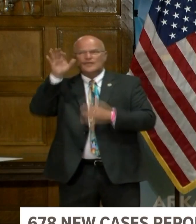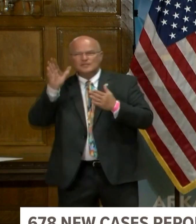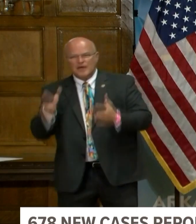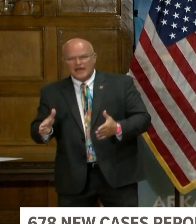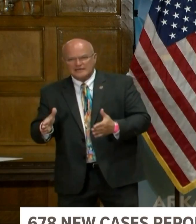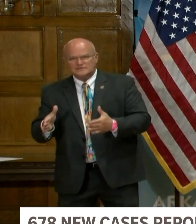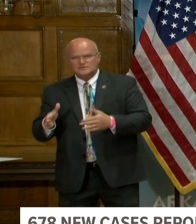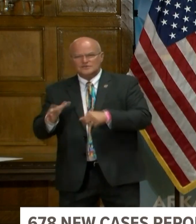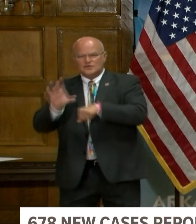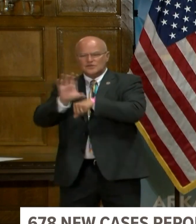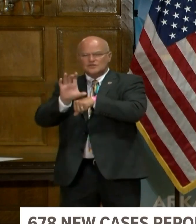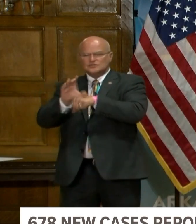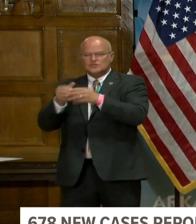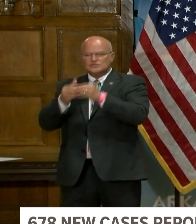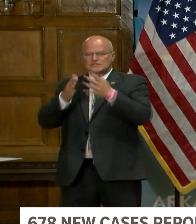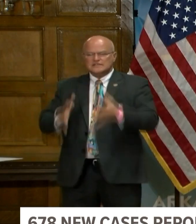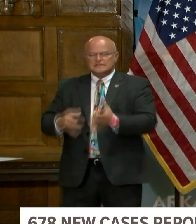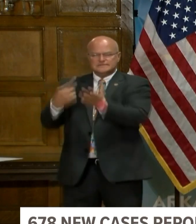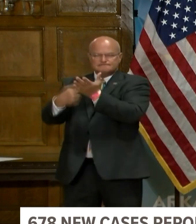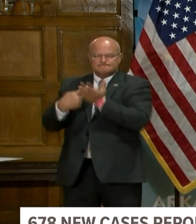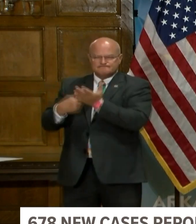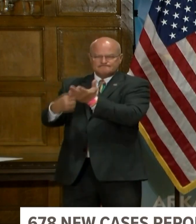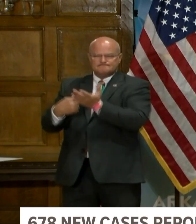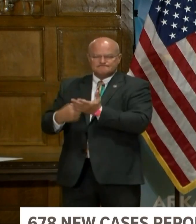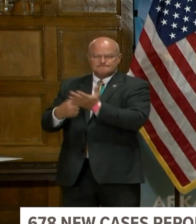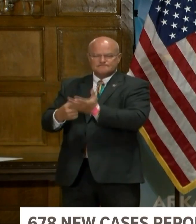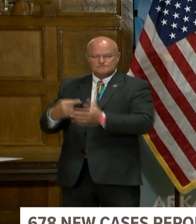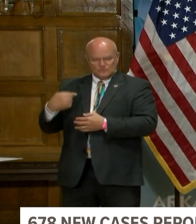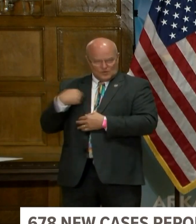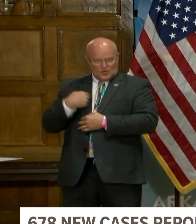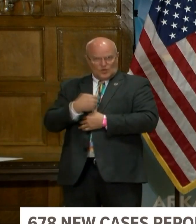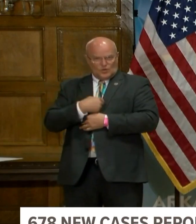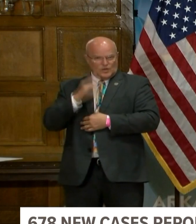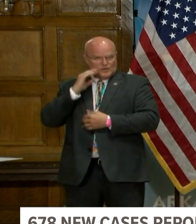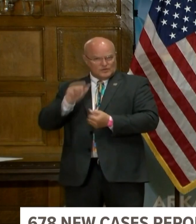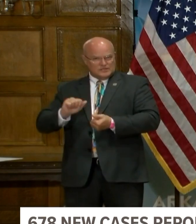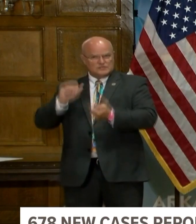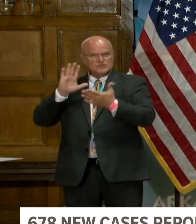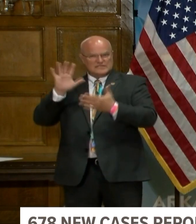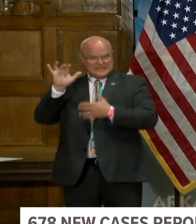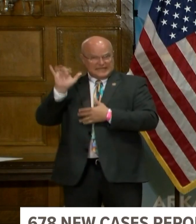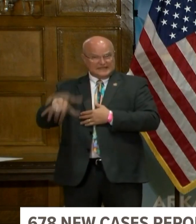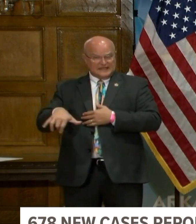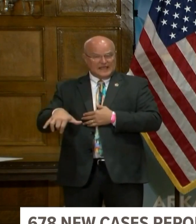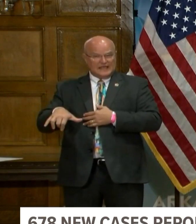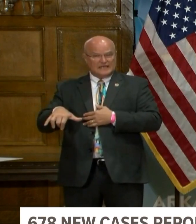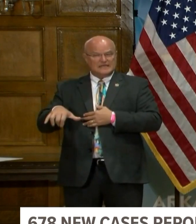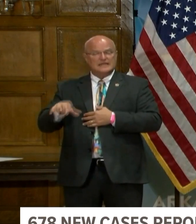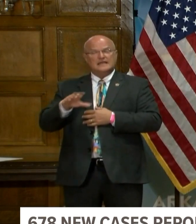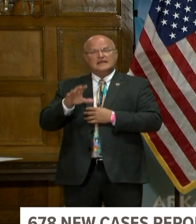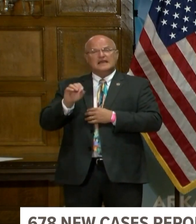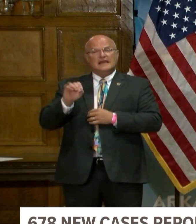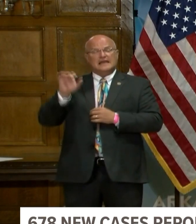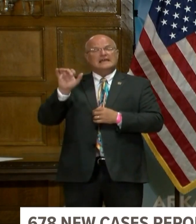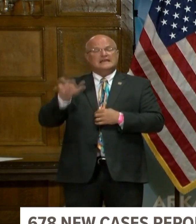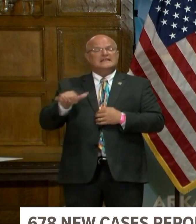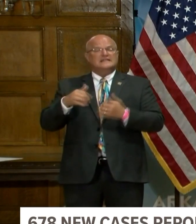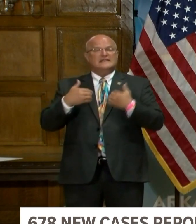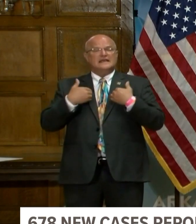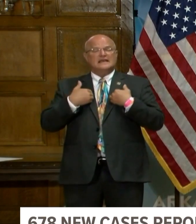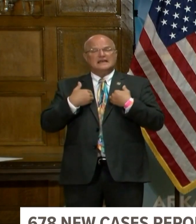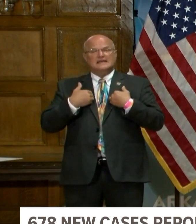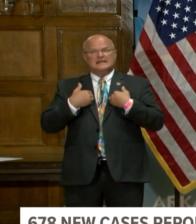call the church leaders, we'll talk to them through it. We will address it in that fashion, and that has